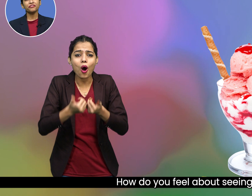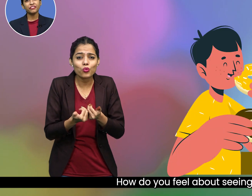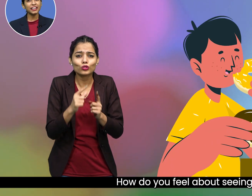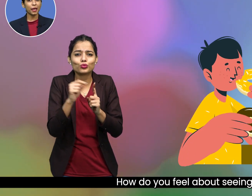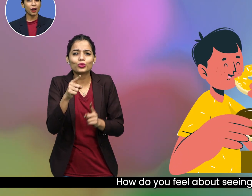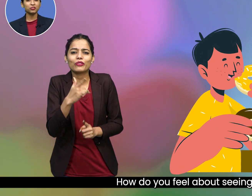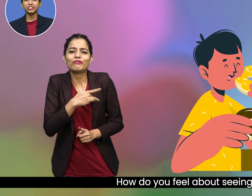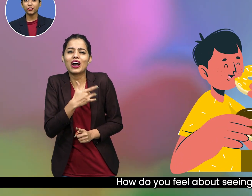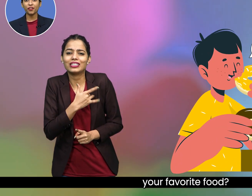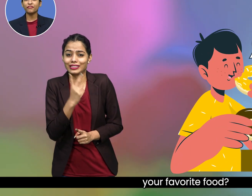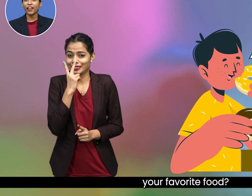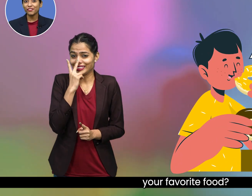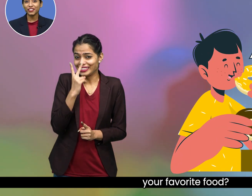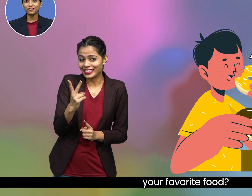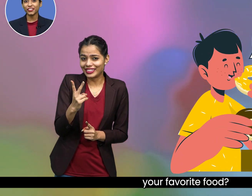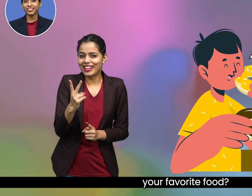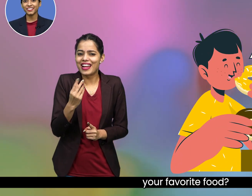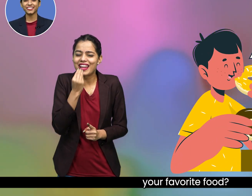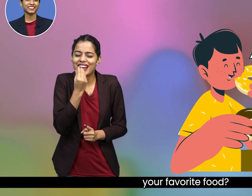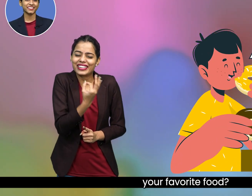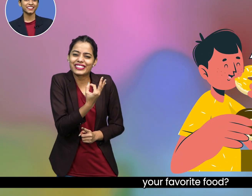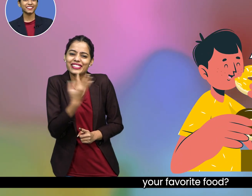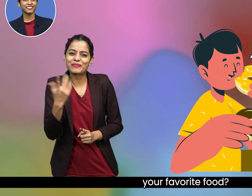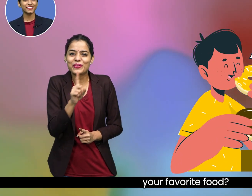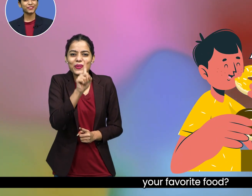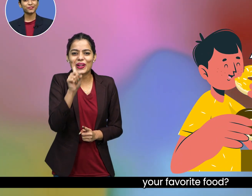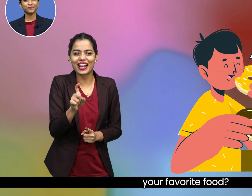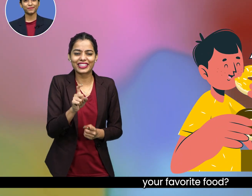How do you feel about seeing your favorite food?